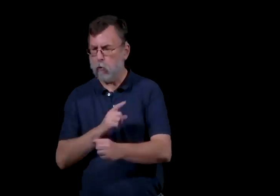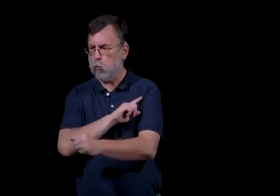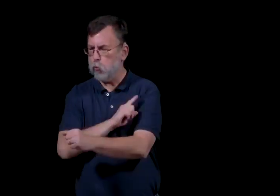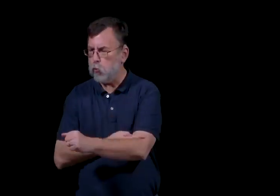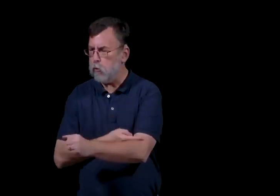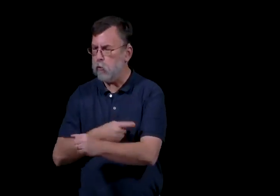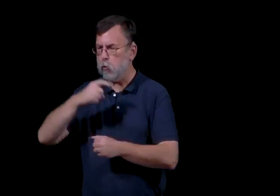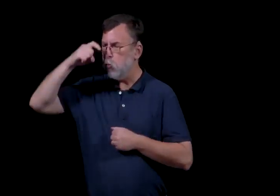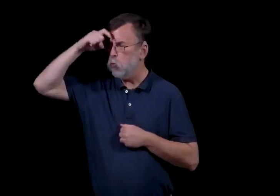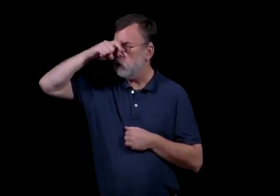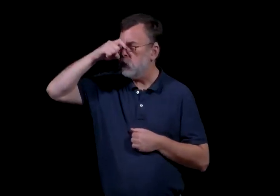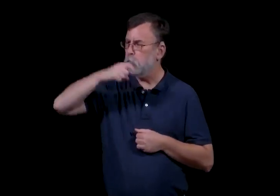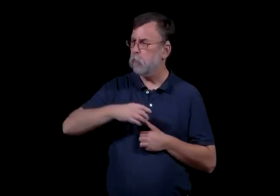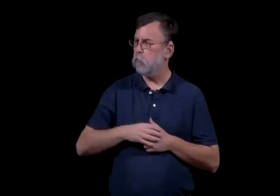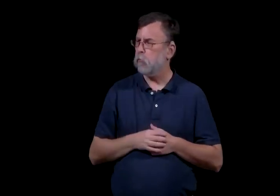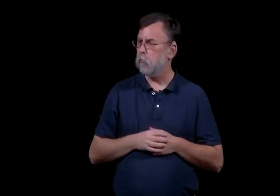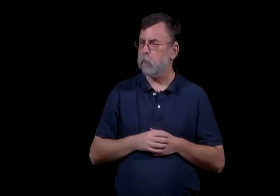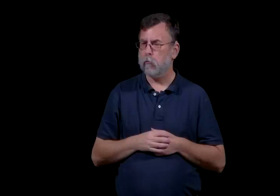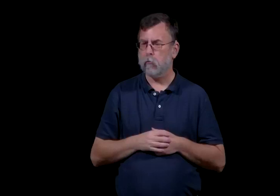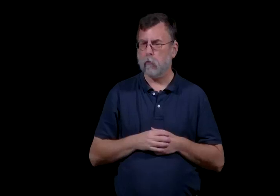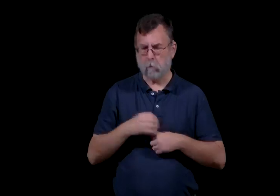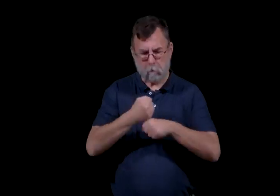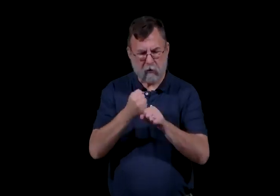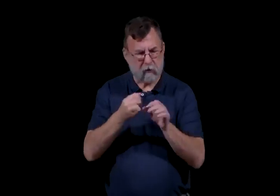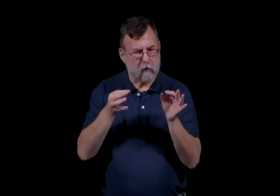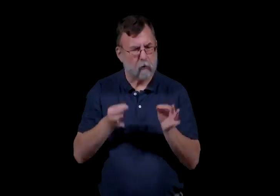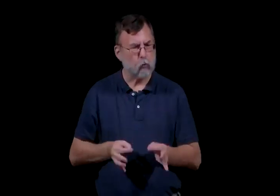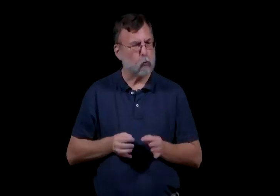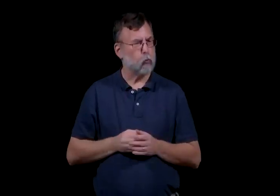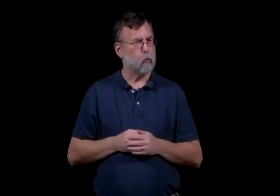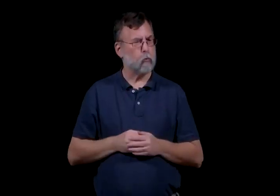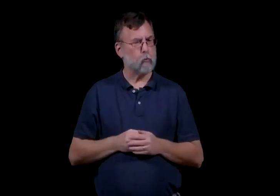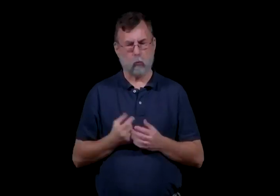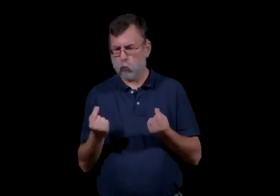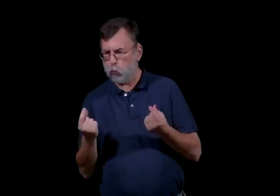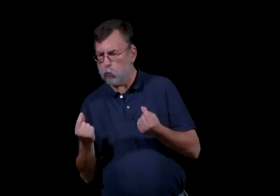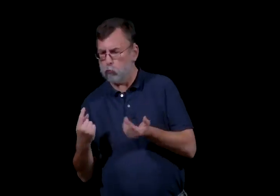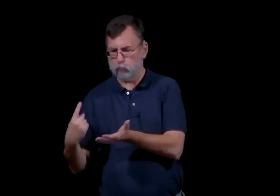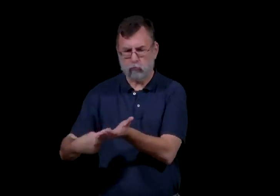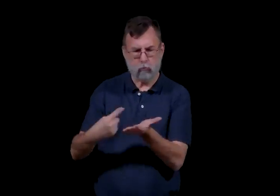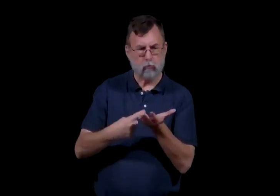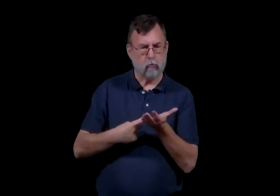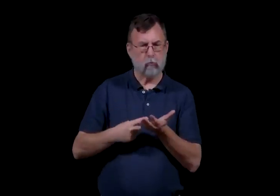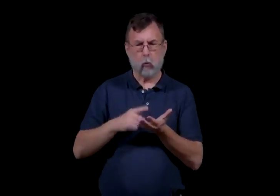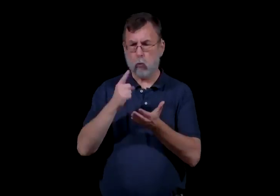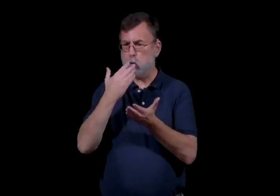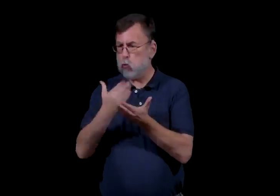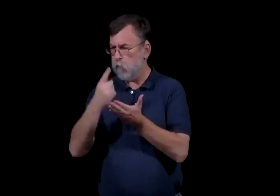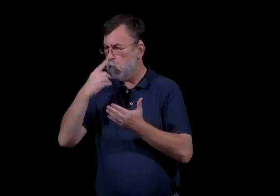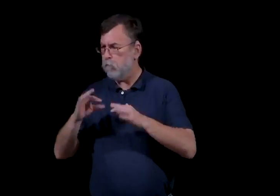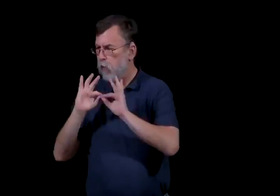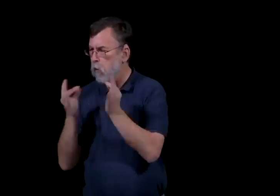In your mind, your soul, your body, we need wisdom, you need strength, whatever you need, decisions you need to